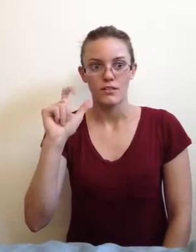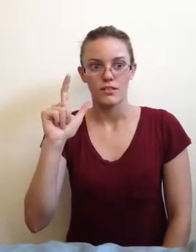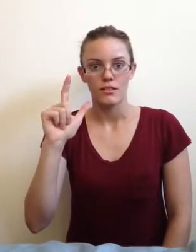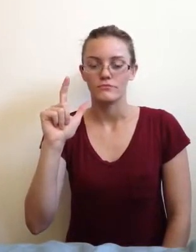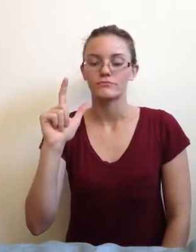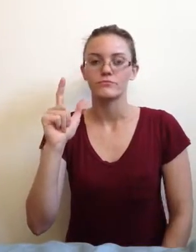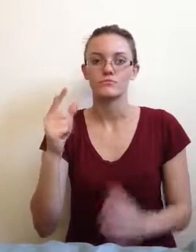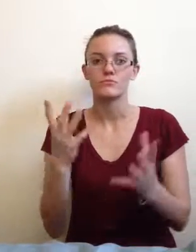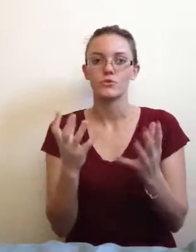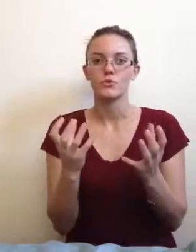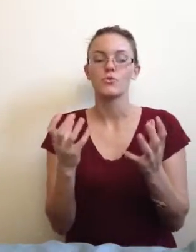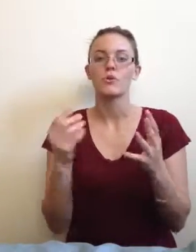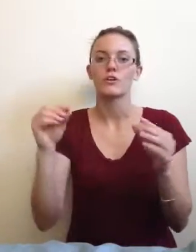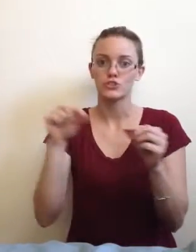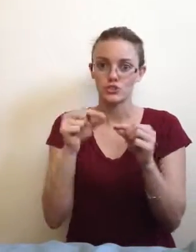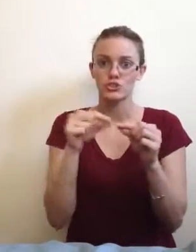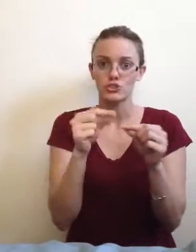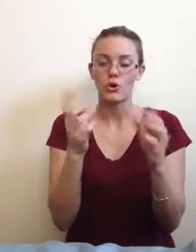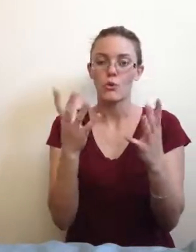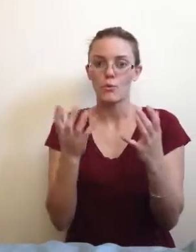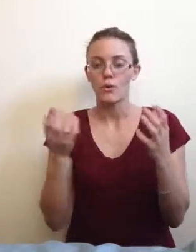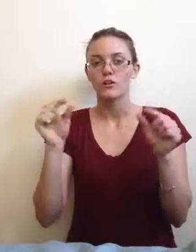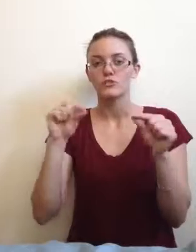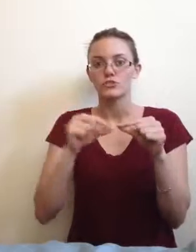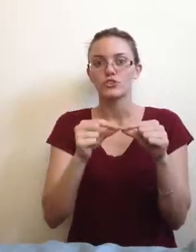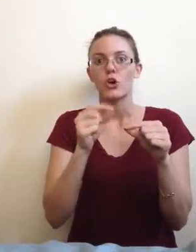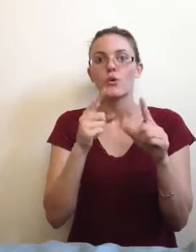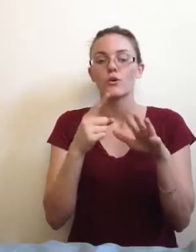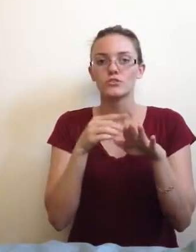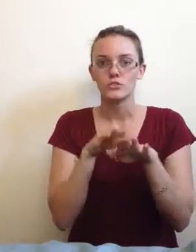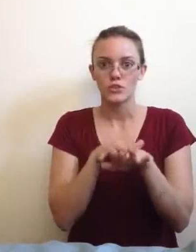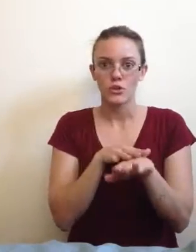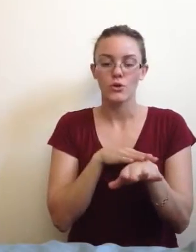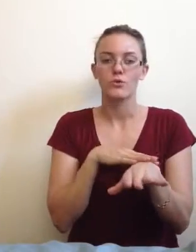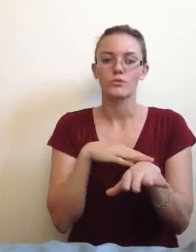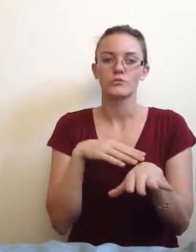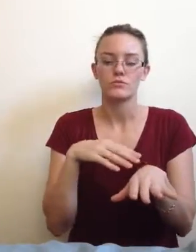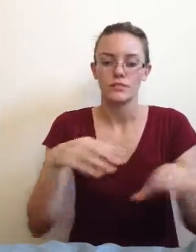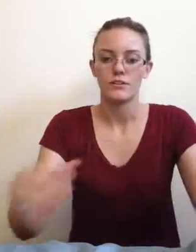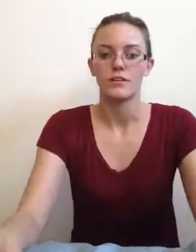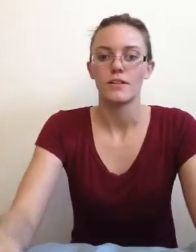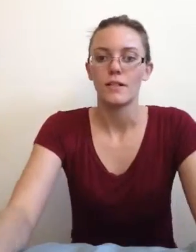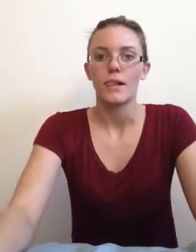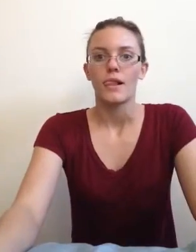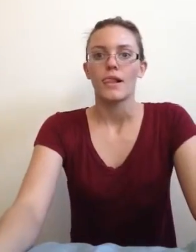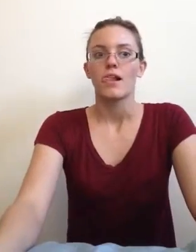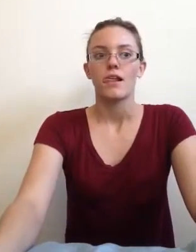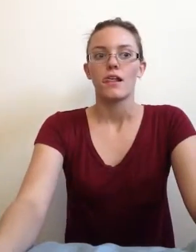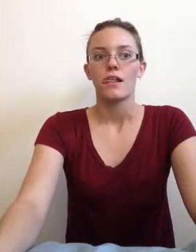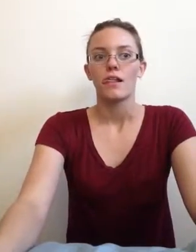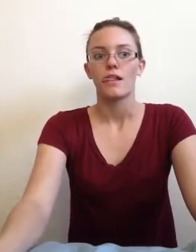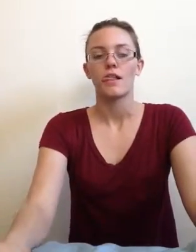slowly. So you're going to start probably at the bottom, and you're going to sew up one